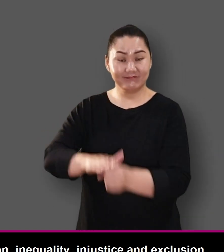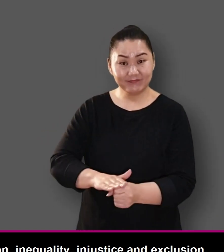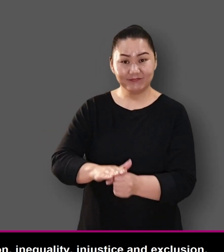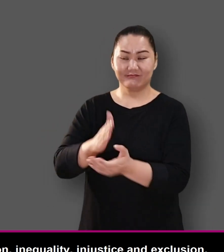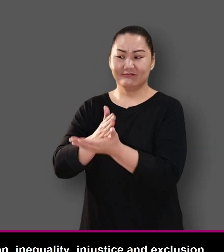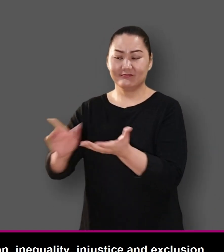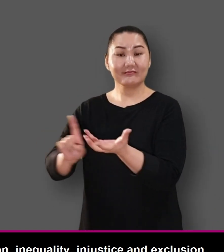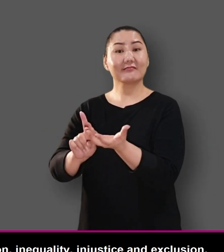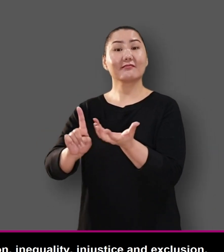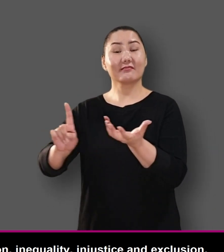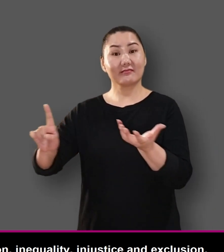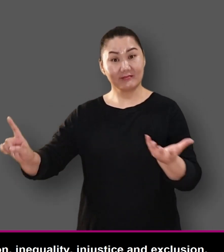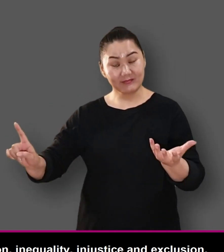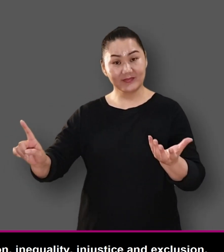and exclusion.